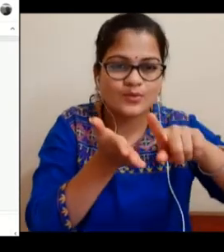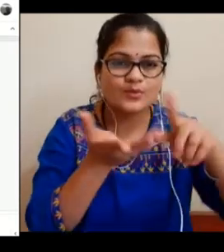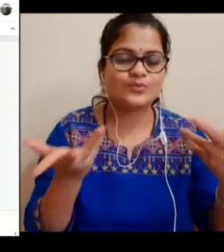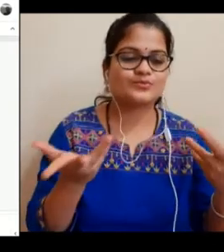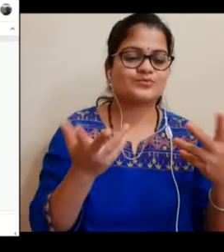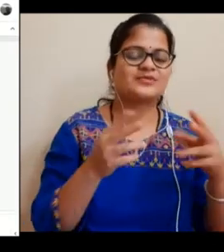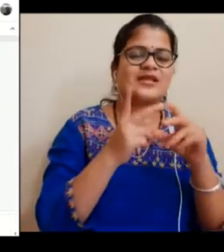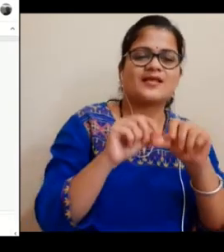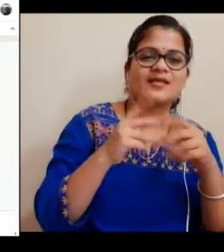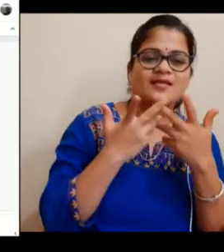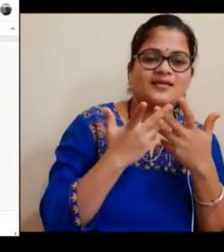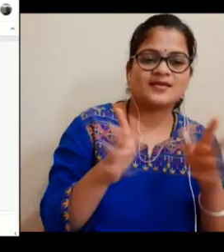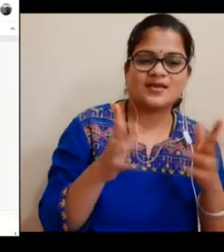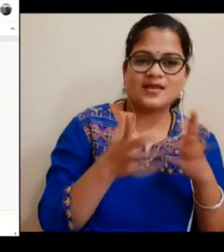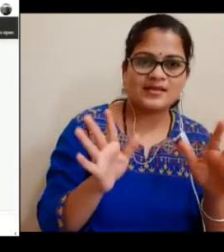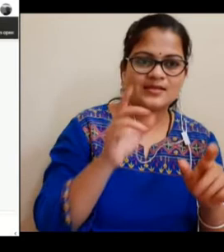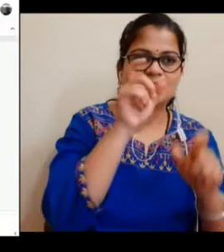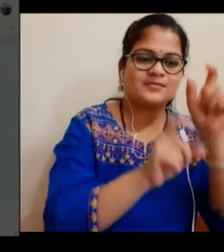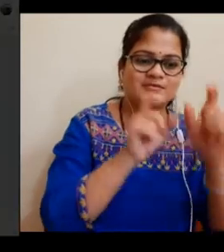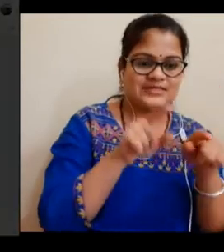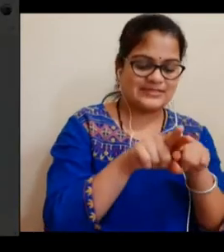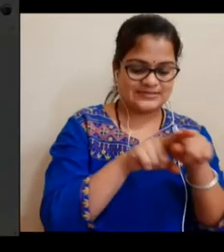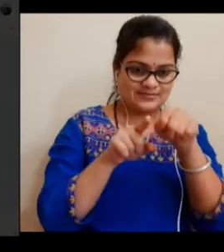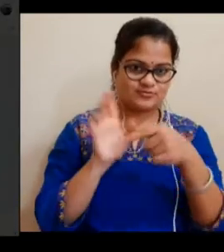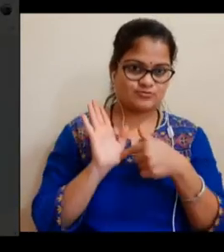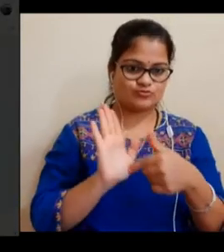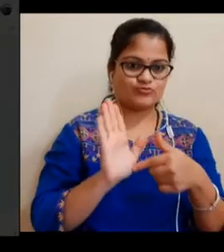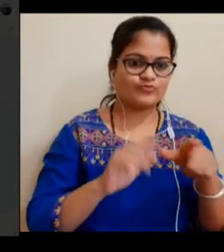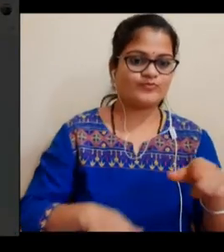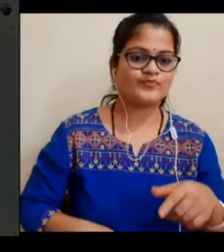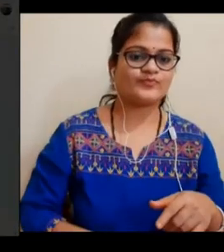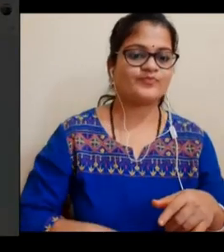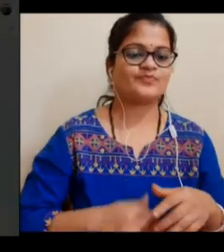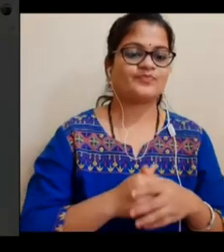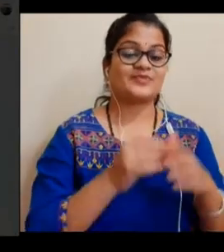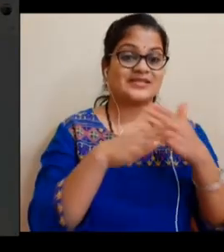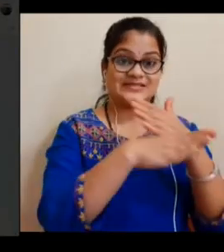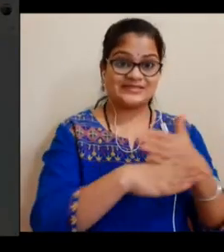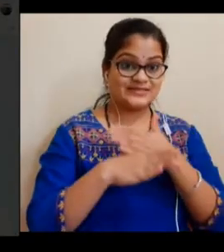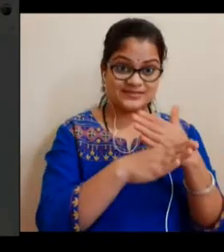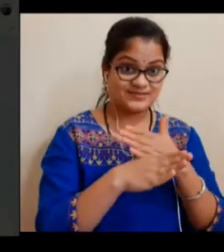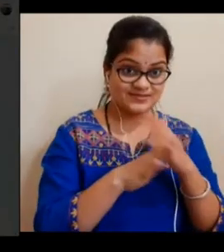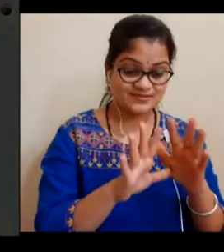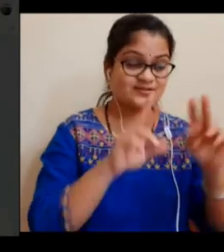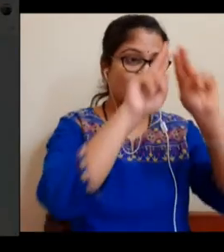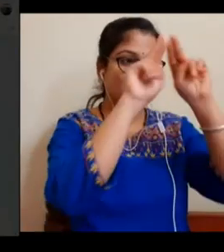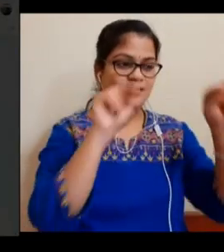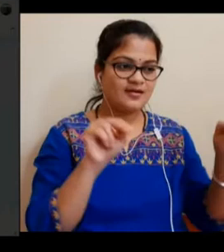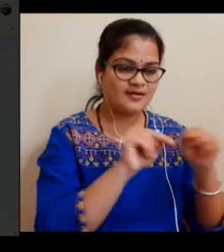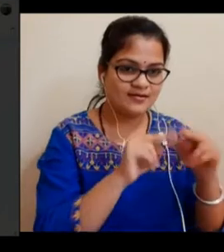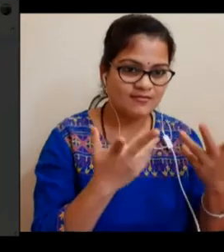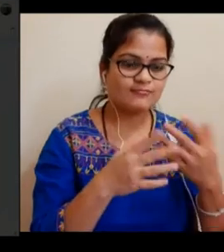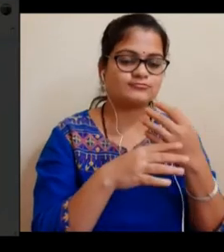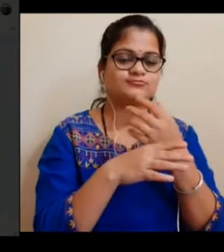and make it viewable by anybody. So you can see in all the any Google